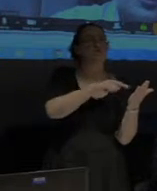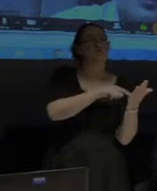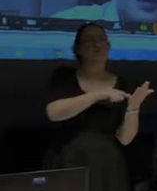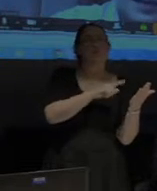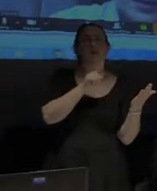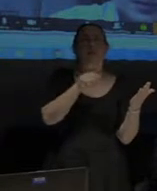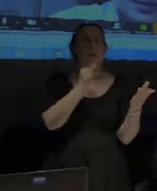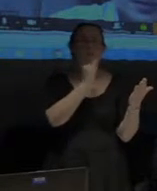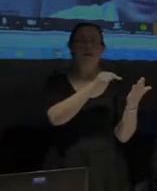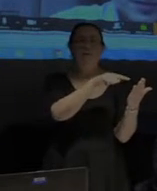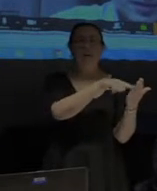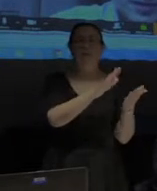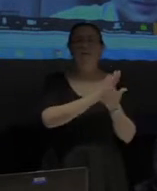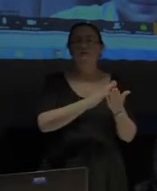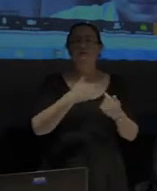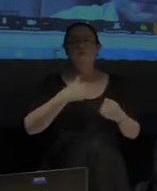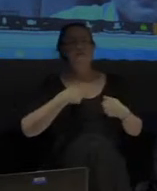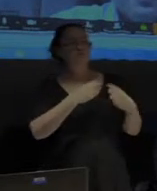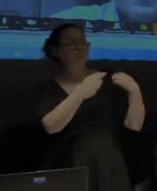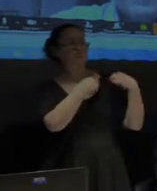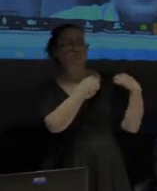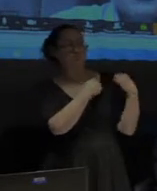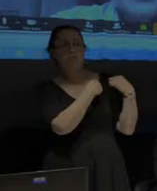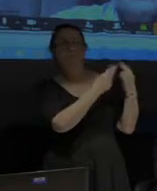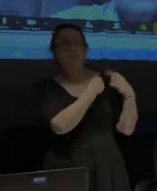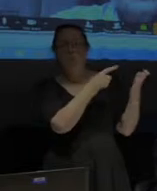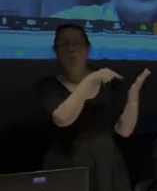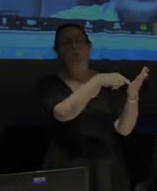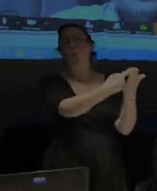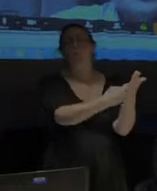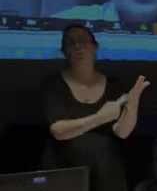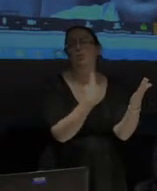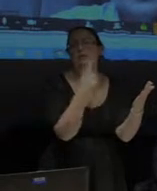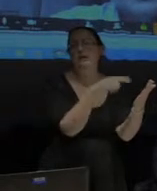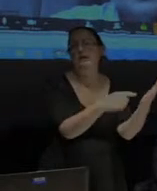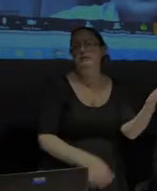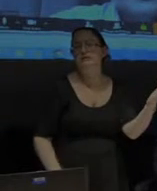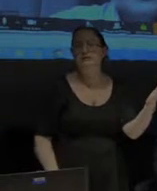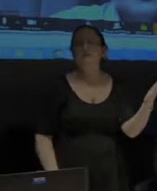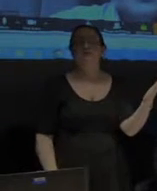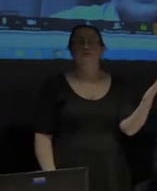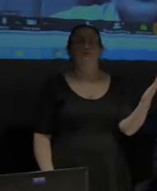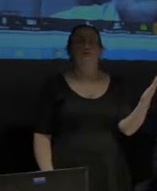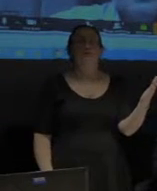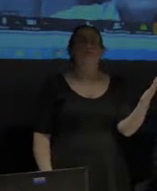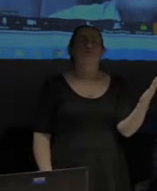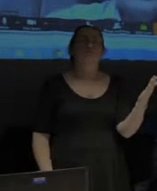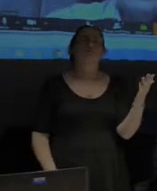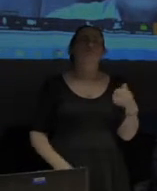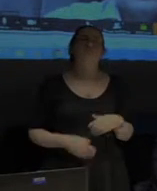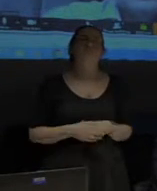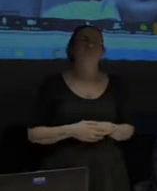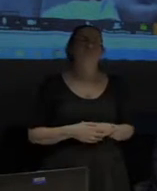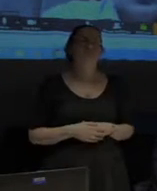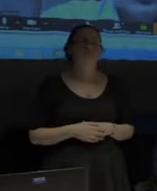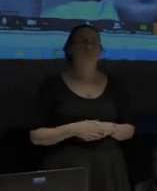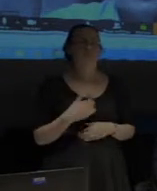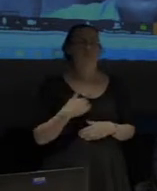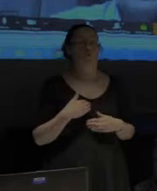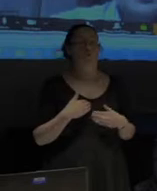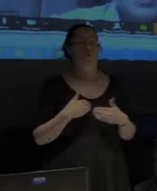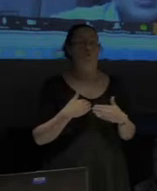to abdicate responsibility. And was like the moment I enter the doors